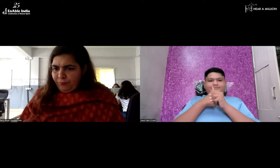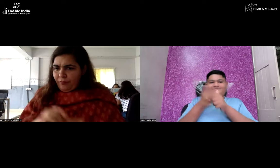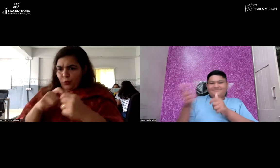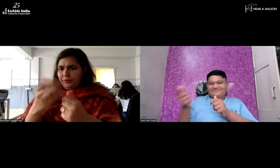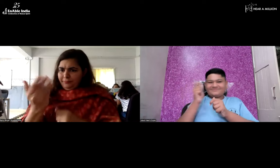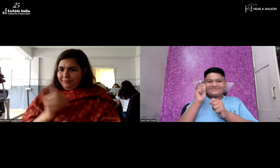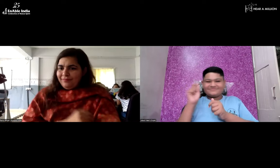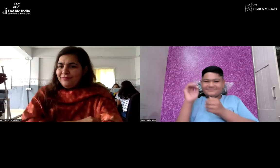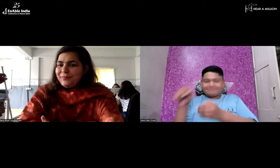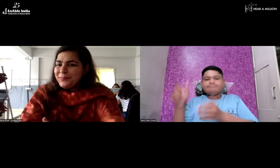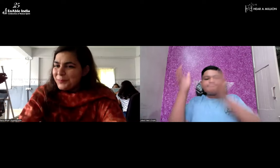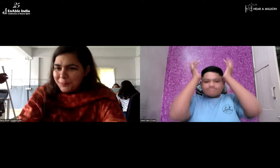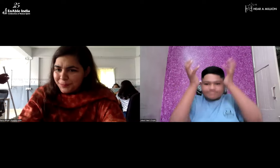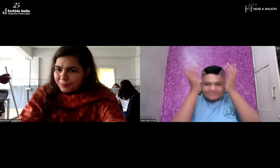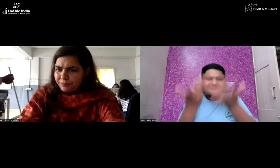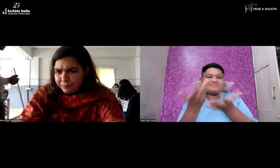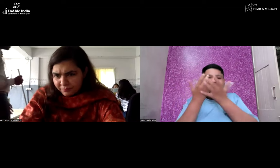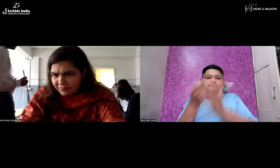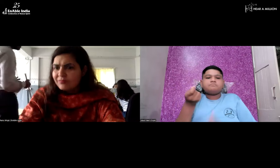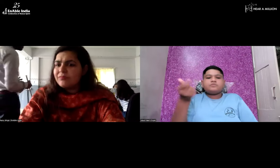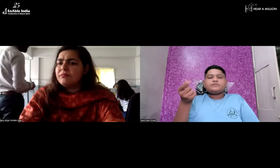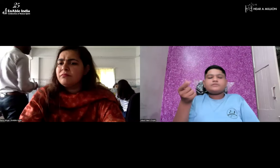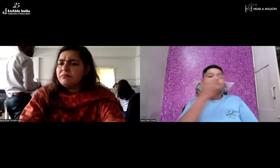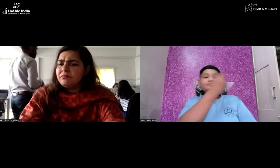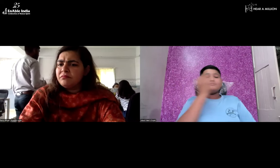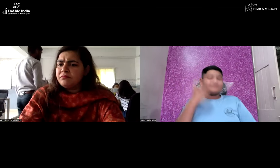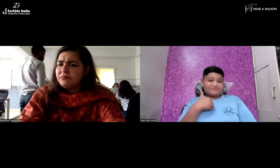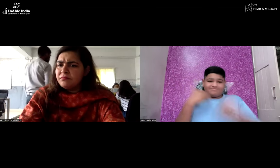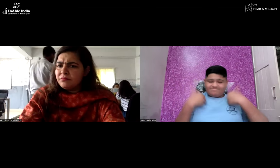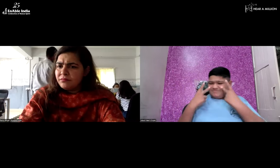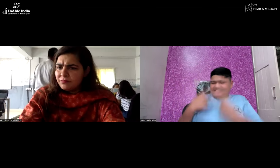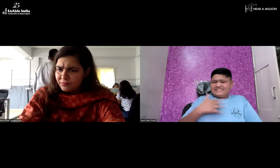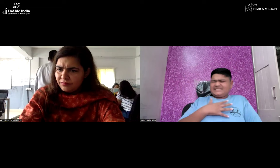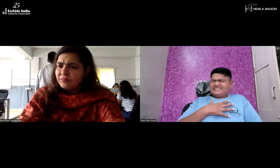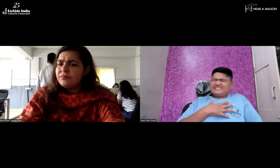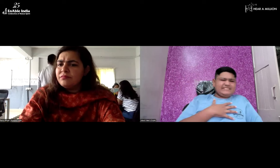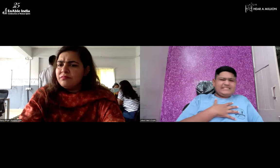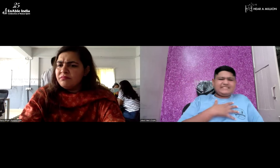bulb. So what would you invent to make a world a better place?